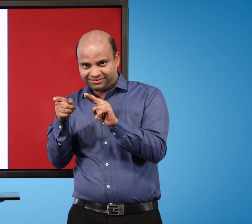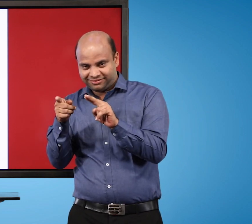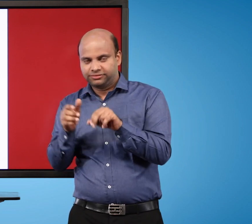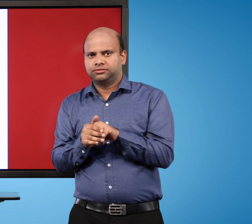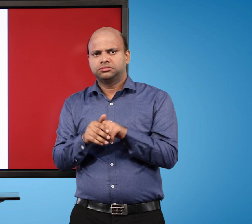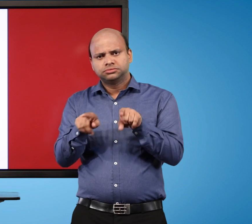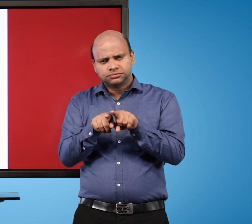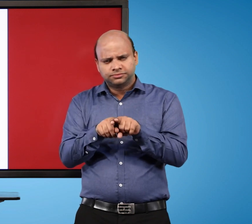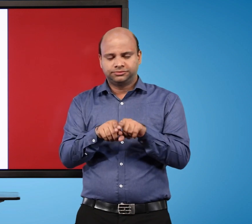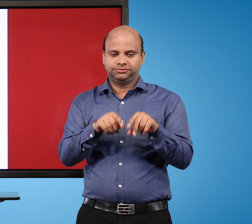multiplication.